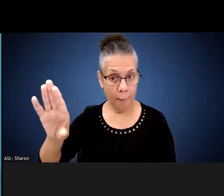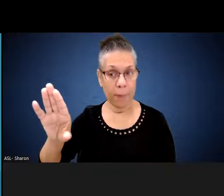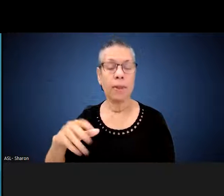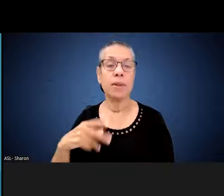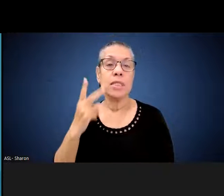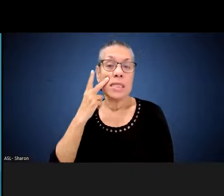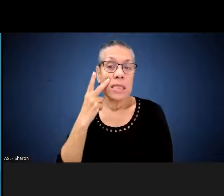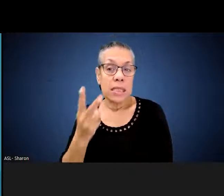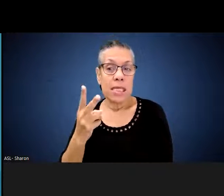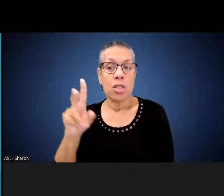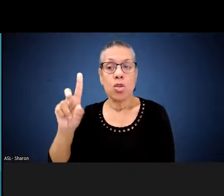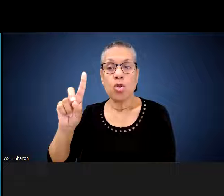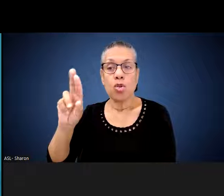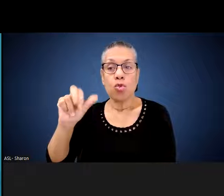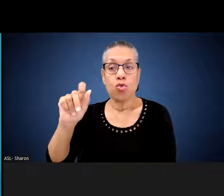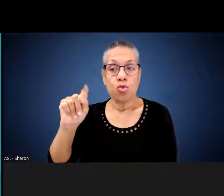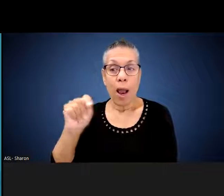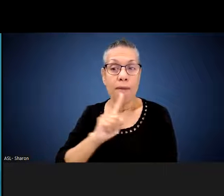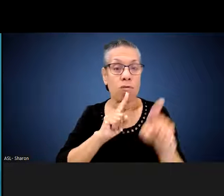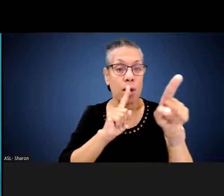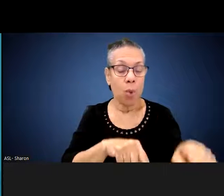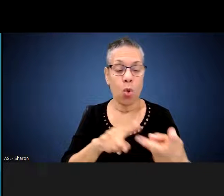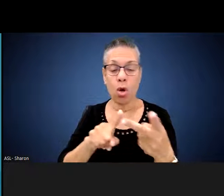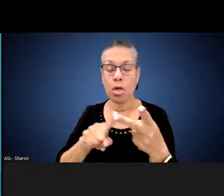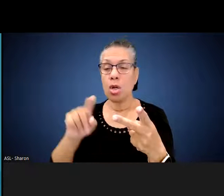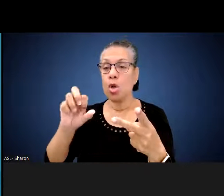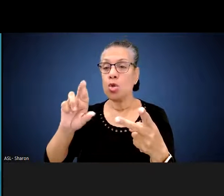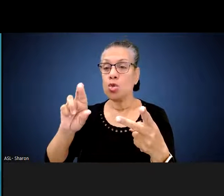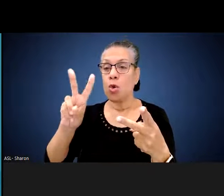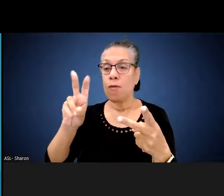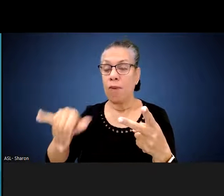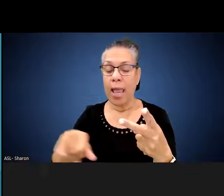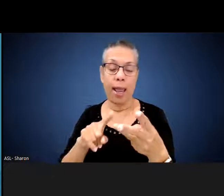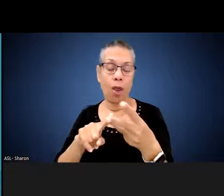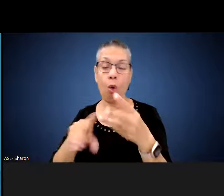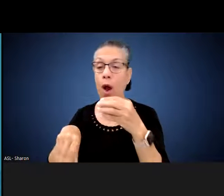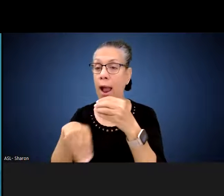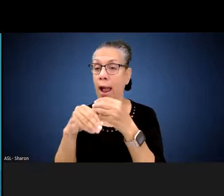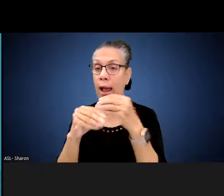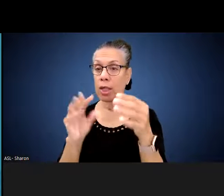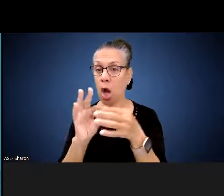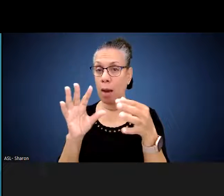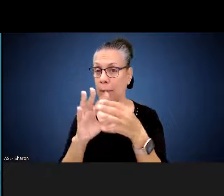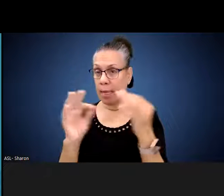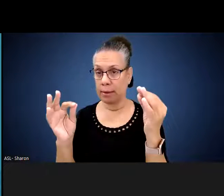draft report, access to the survey, or a way to just submit comments as is